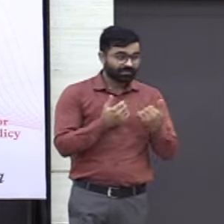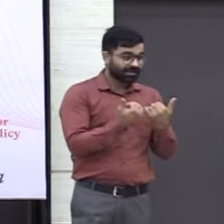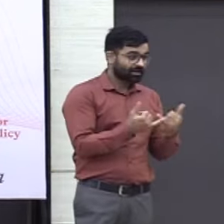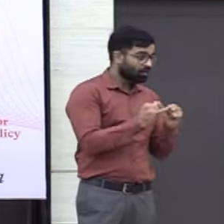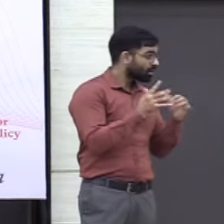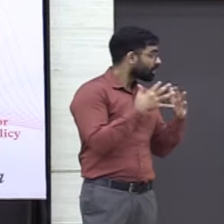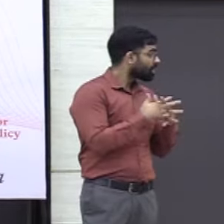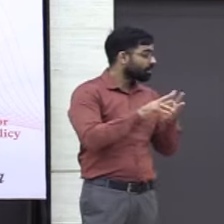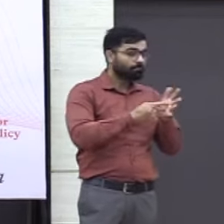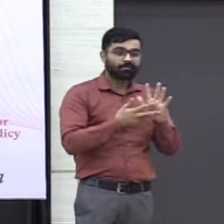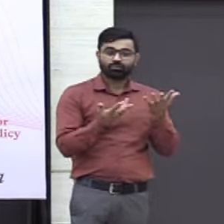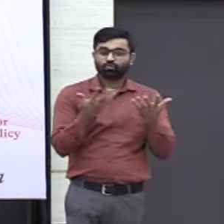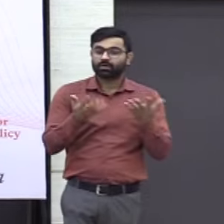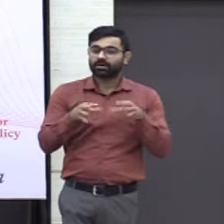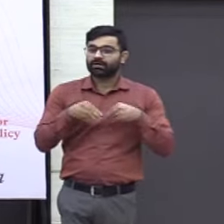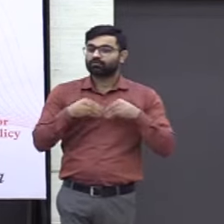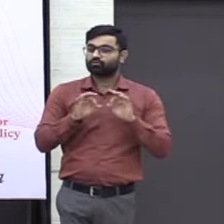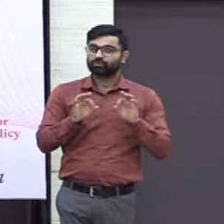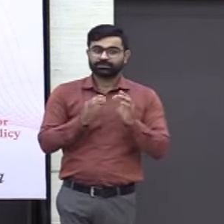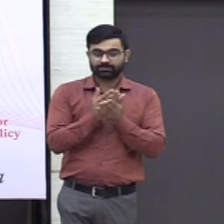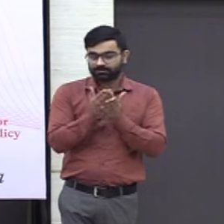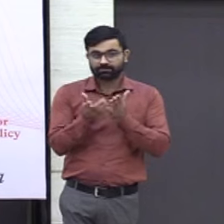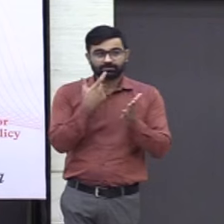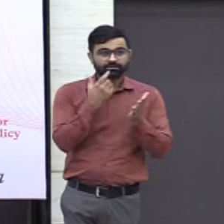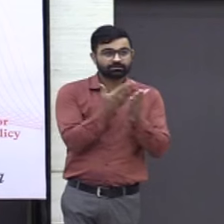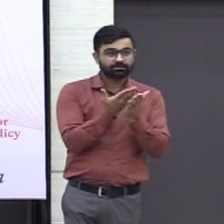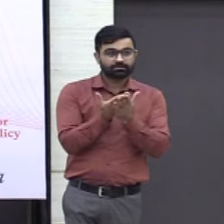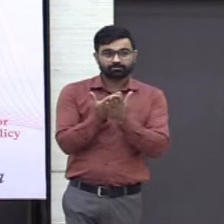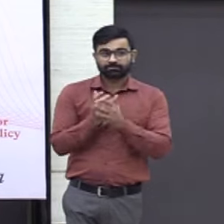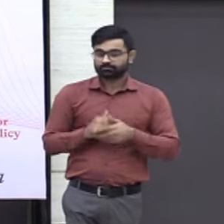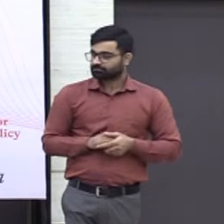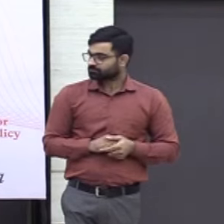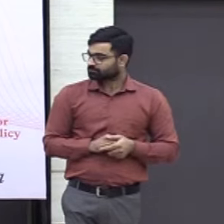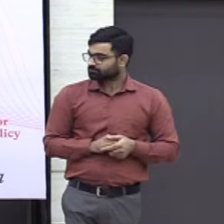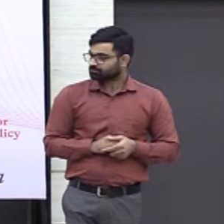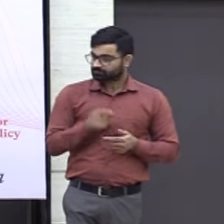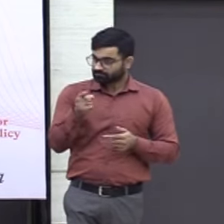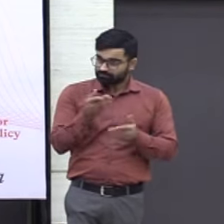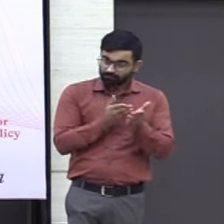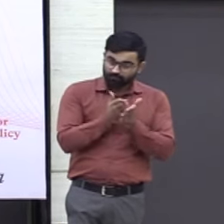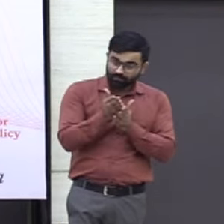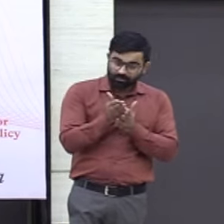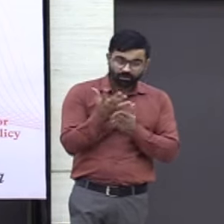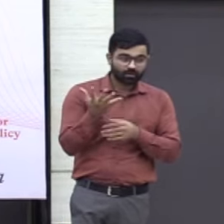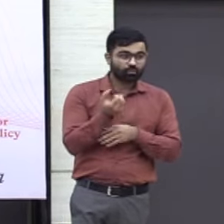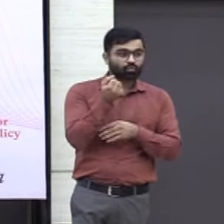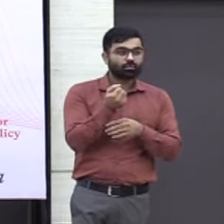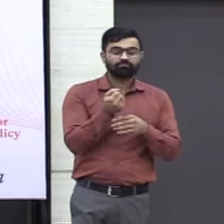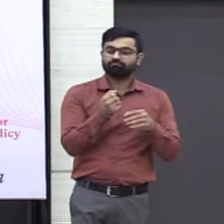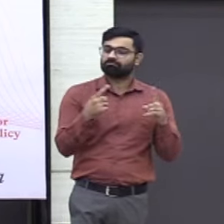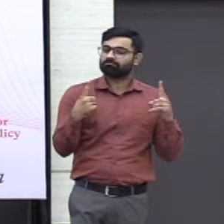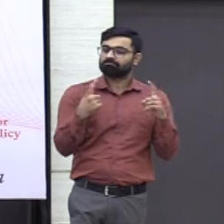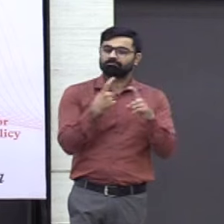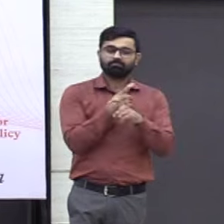law may not have envisaged that kind of case at all. So you will always find a